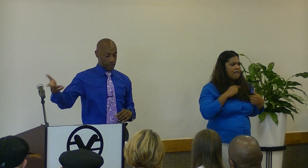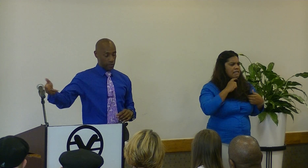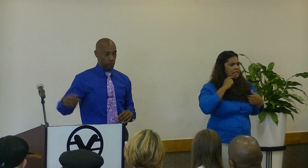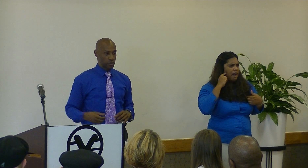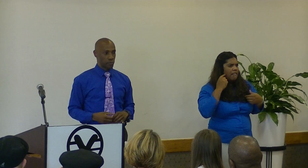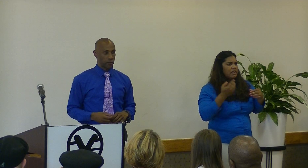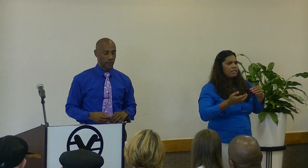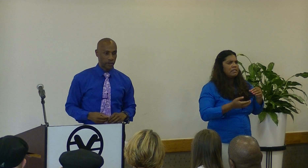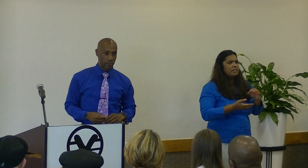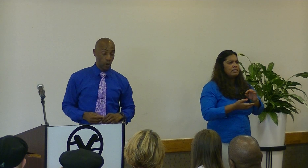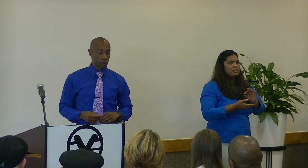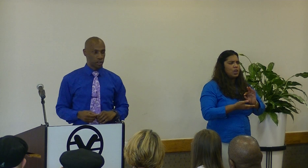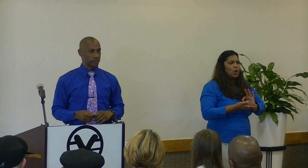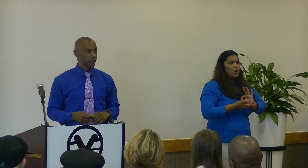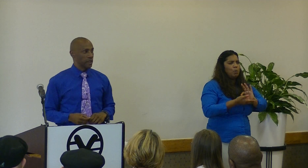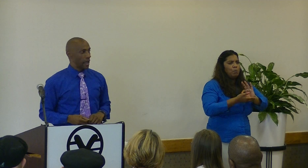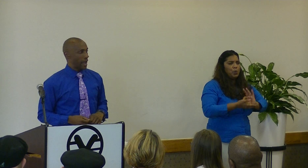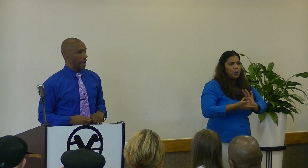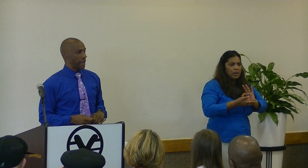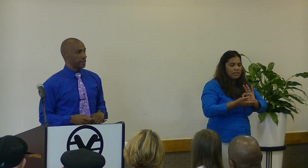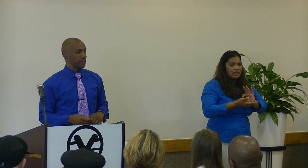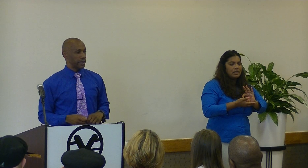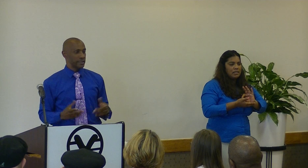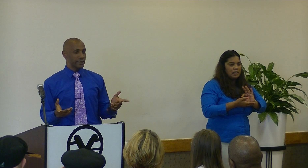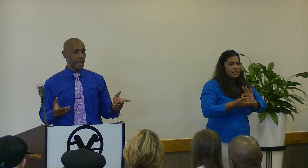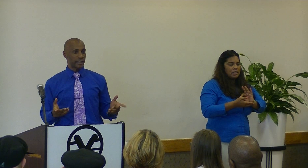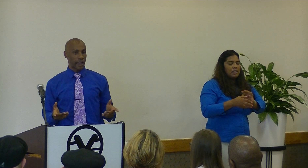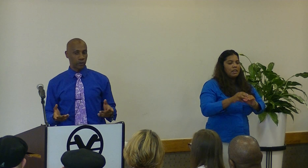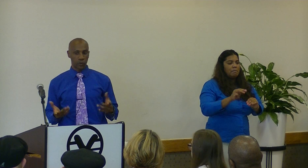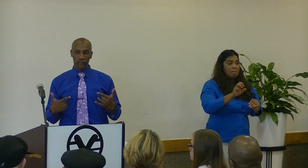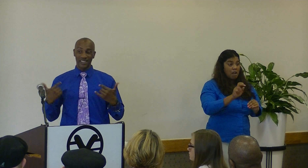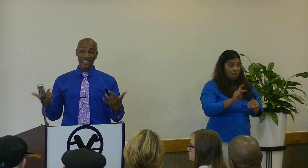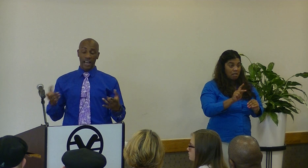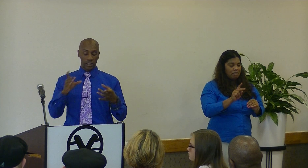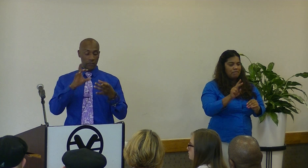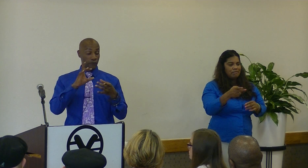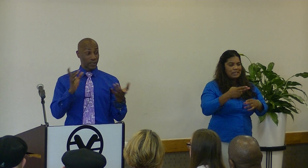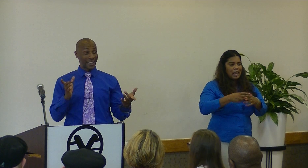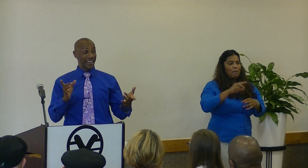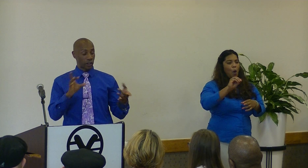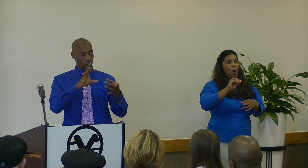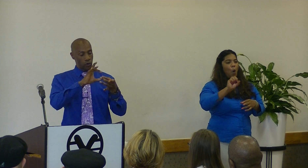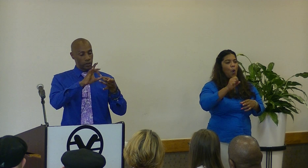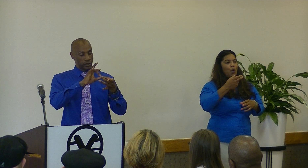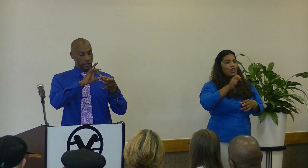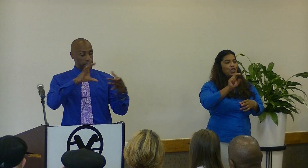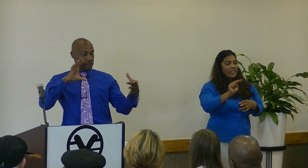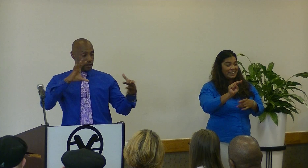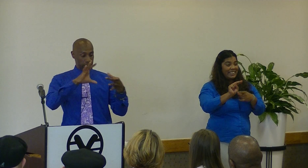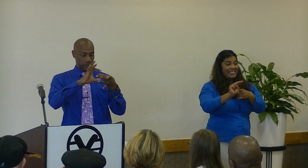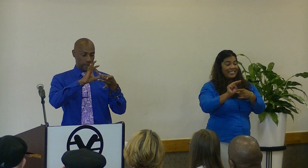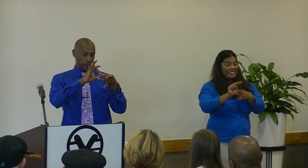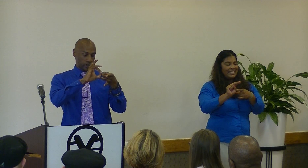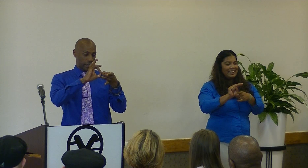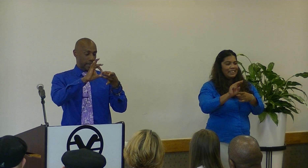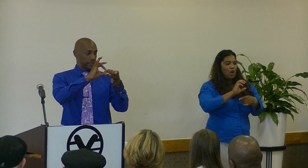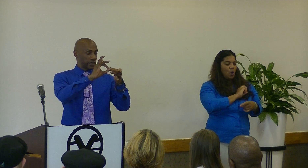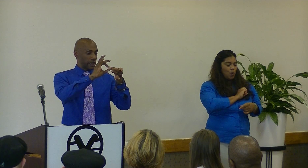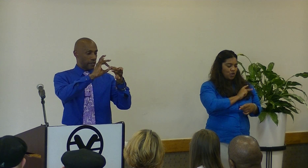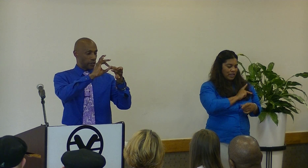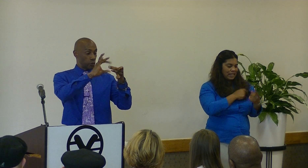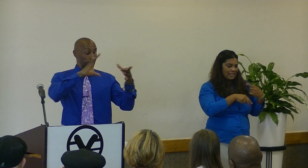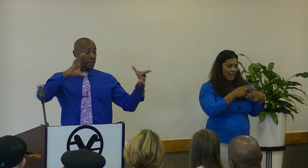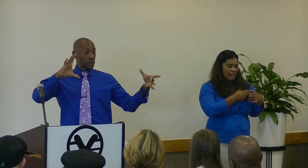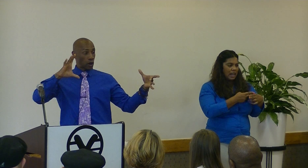there, deaf Zen Buddhist monk there named Ocean. And in sign language, one of the signs for let go is this, like you're